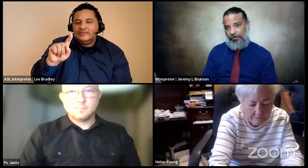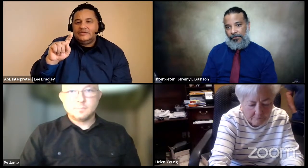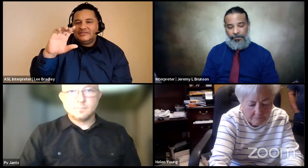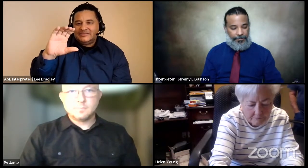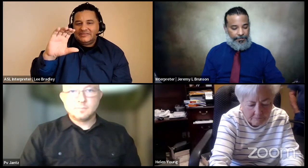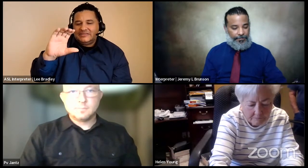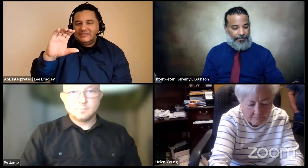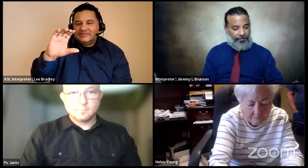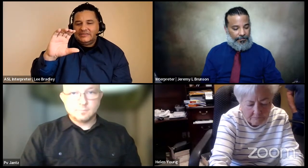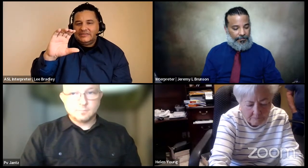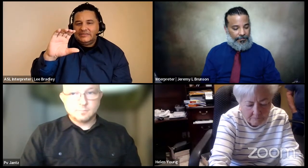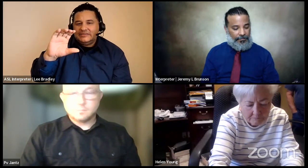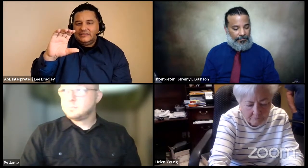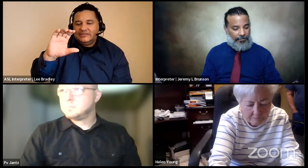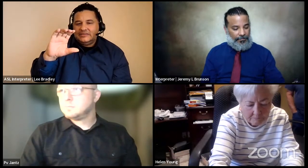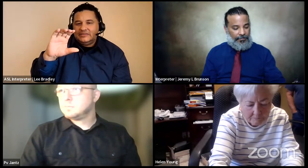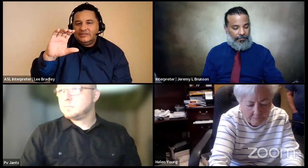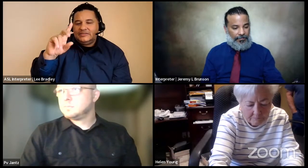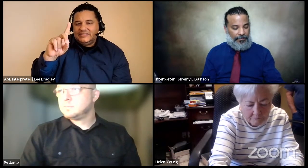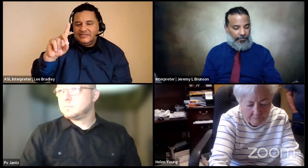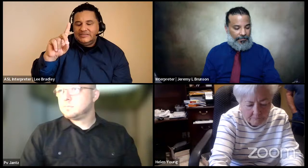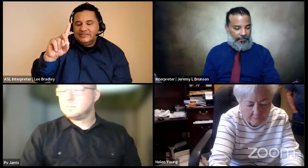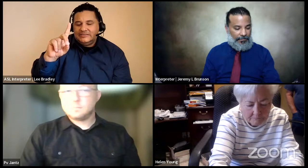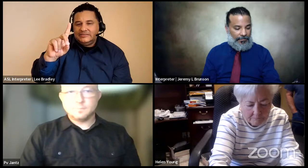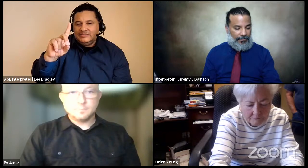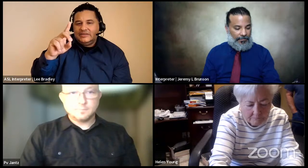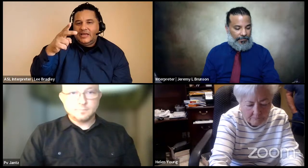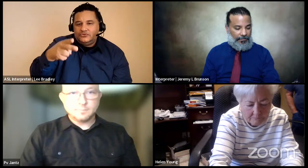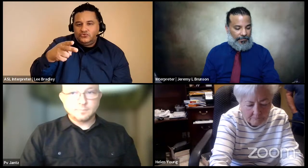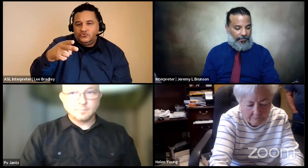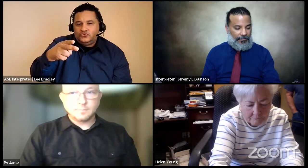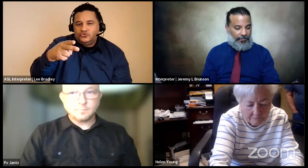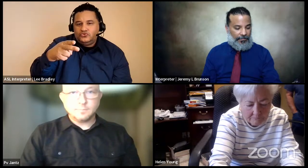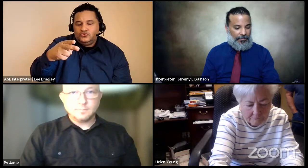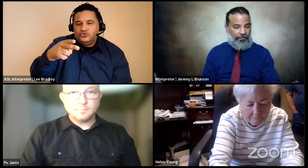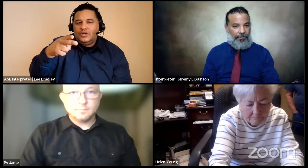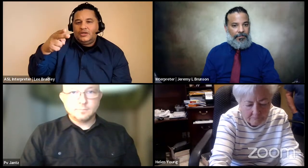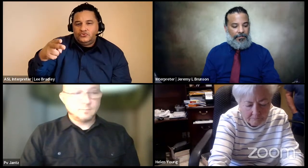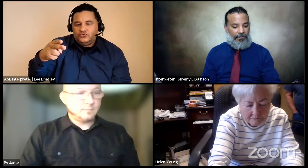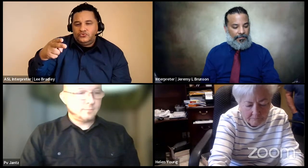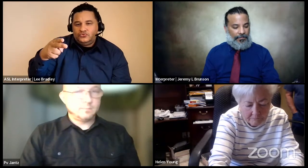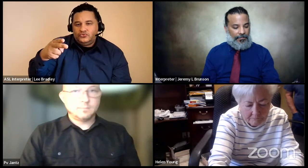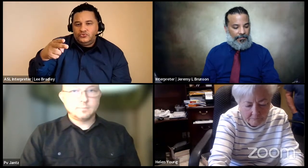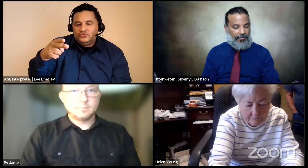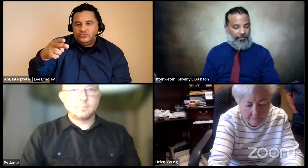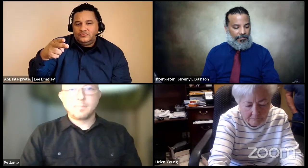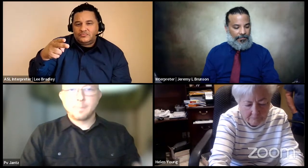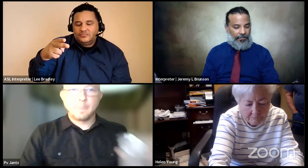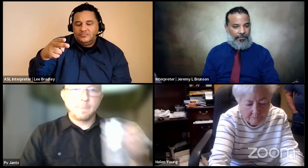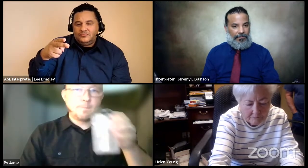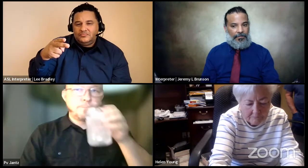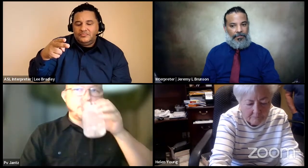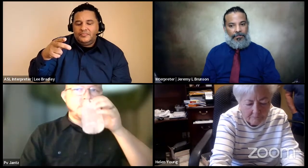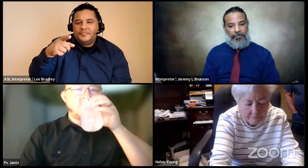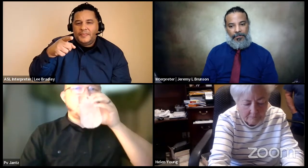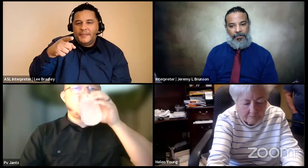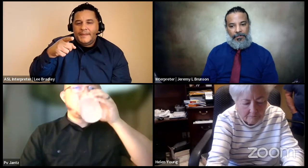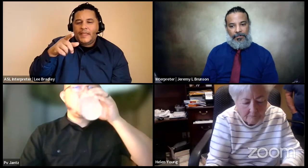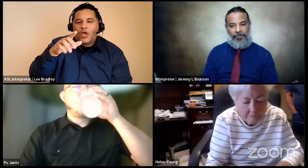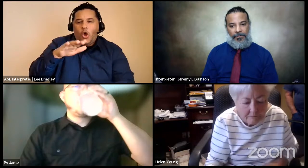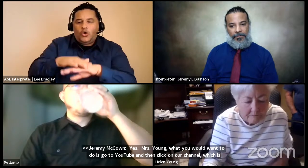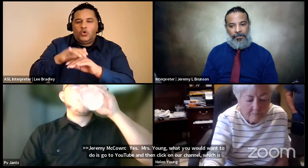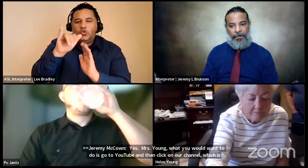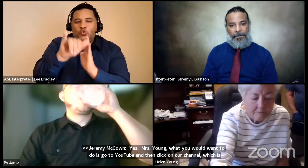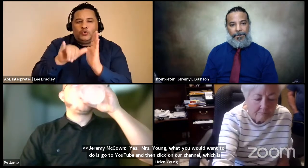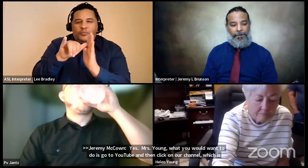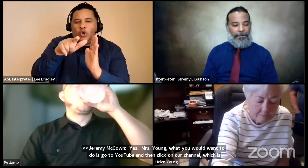in Charlie, D as in Delta, H as in Henry, H as in Henry. So if you just on YouTube search